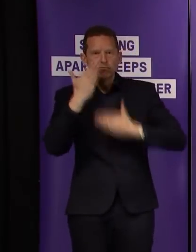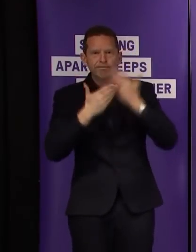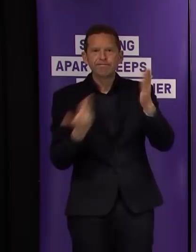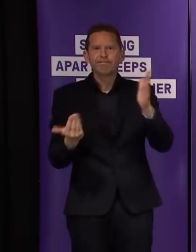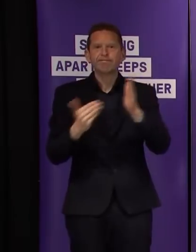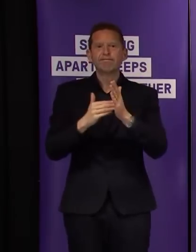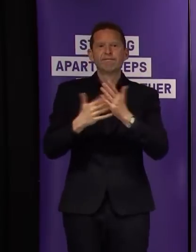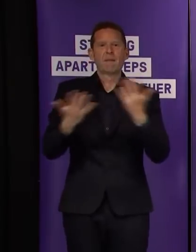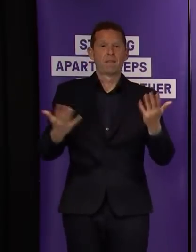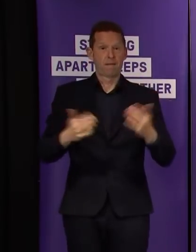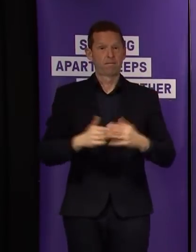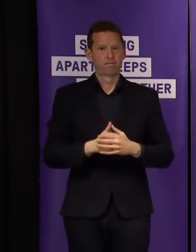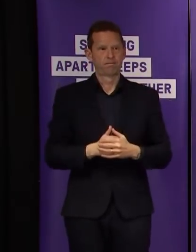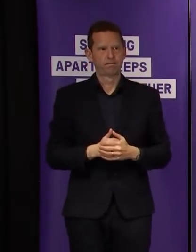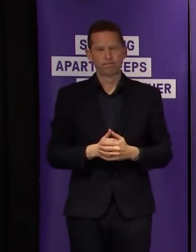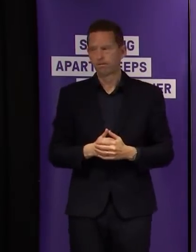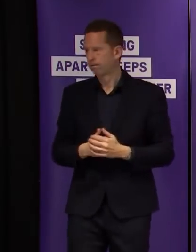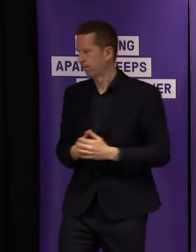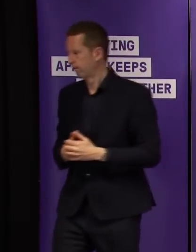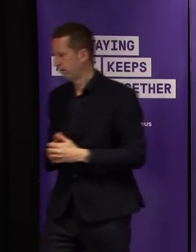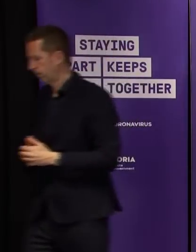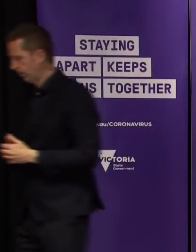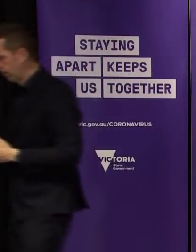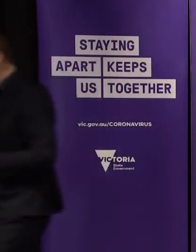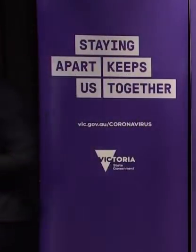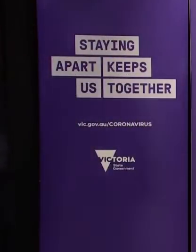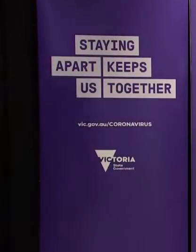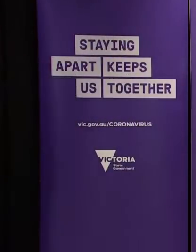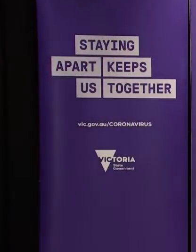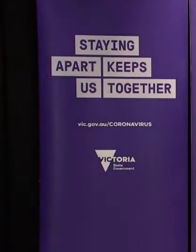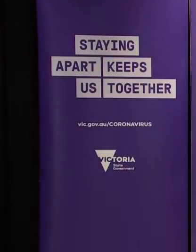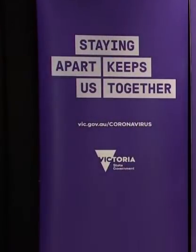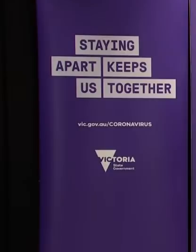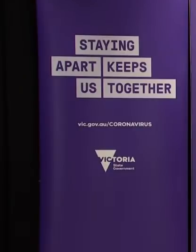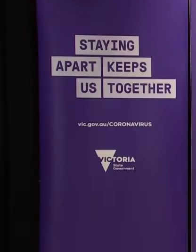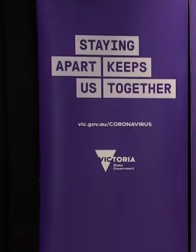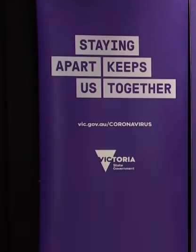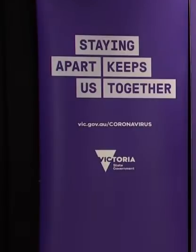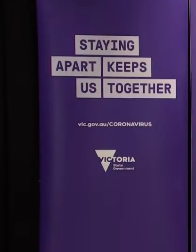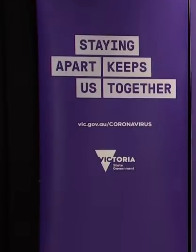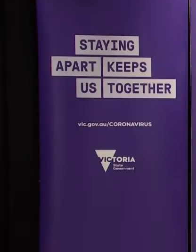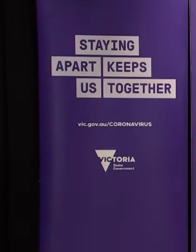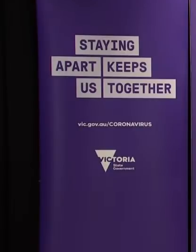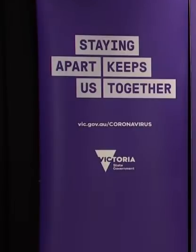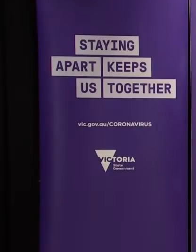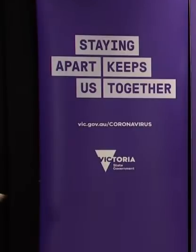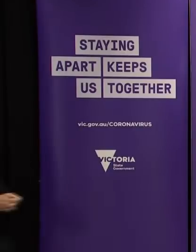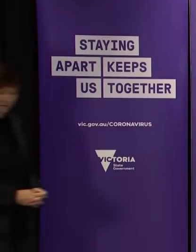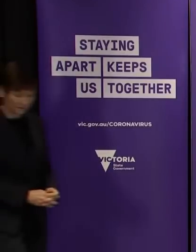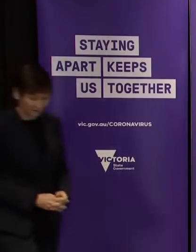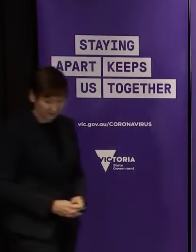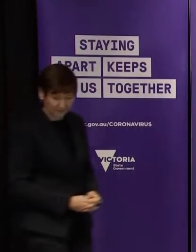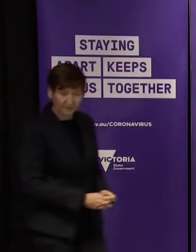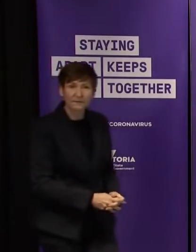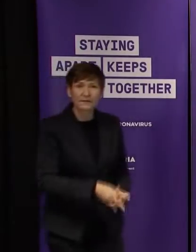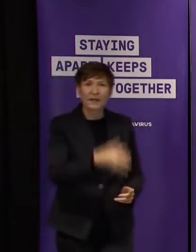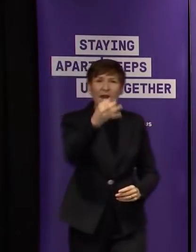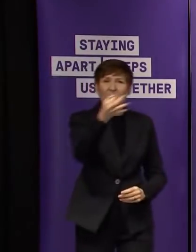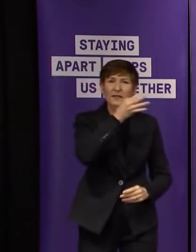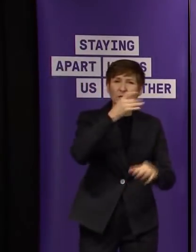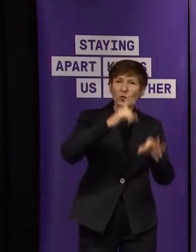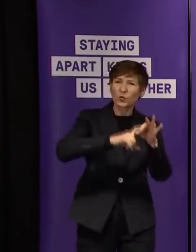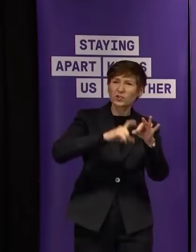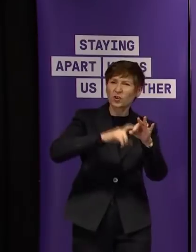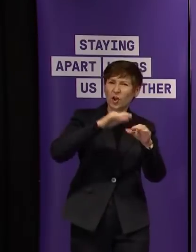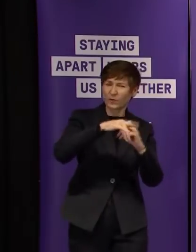I can't provide. Premier, can you give us some idea of what will be the next industries added to the permitted industries